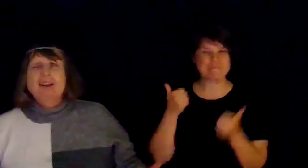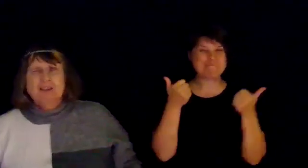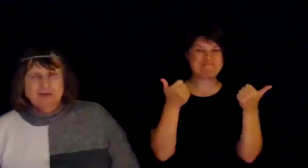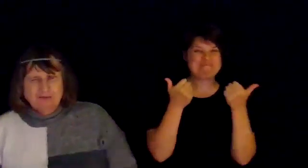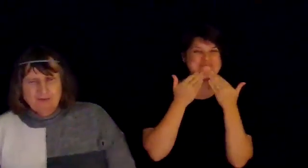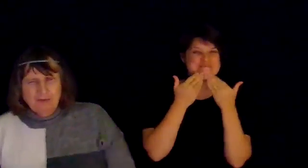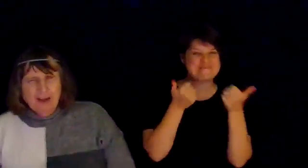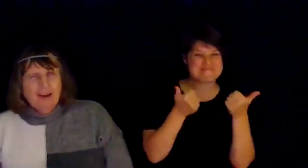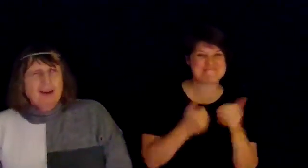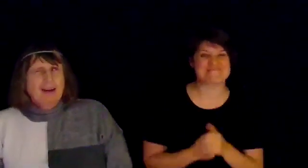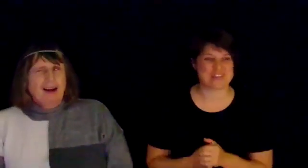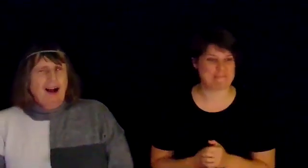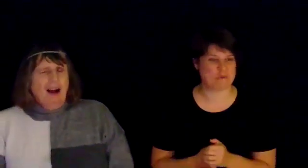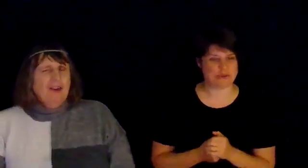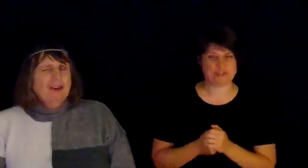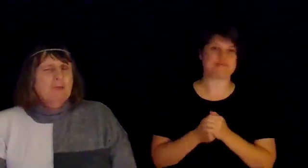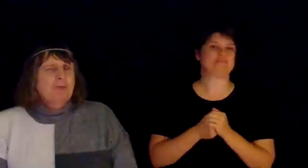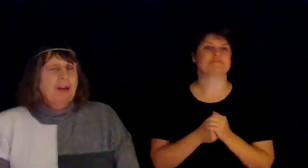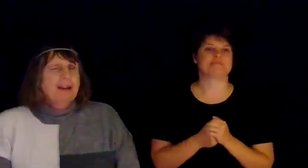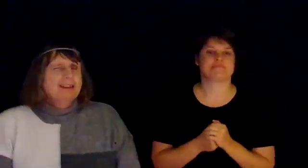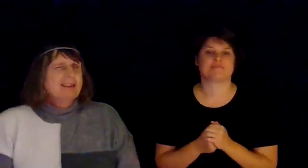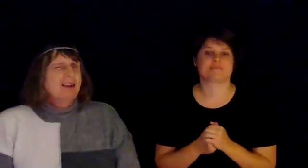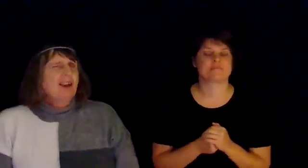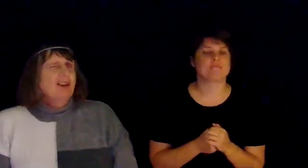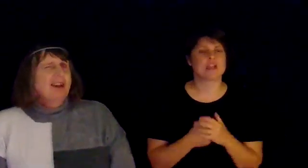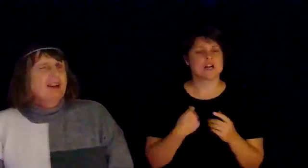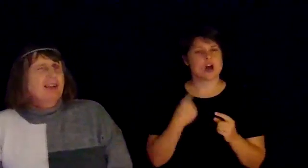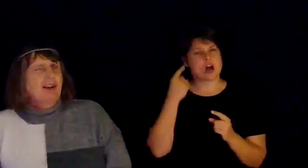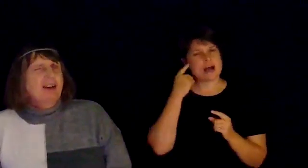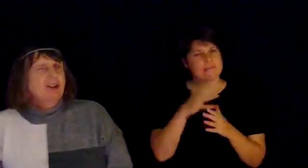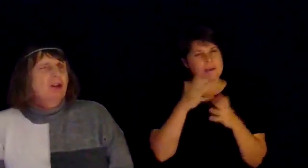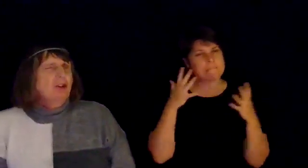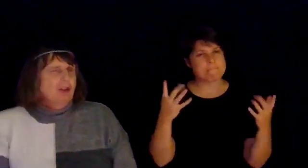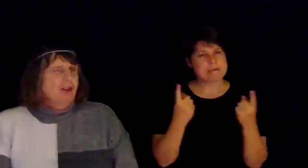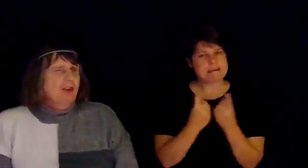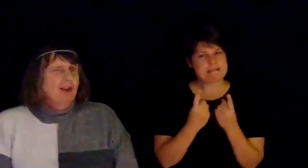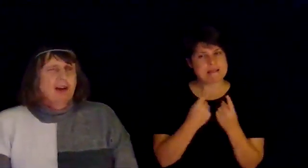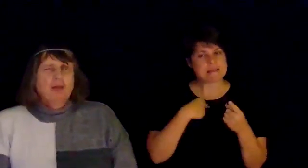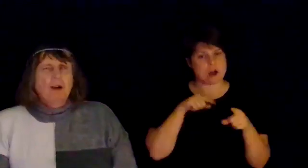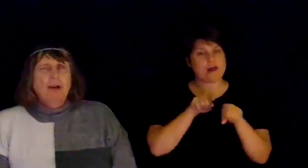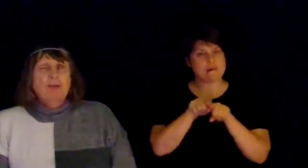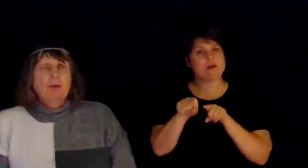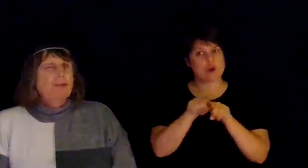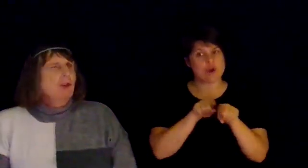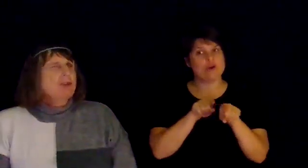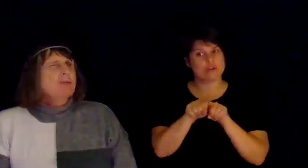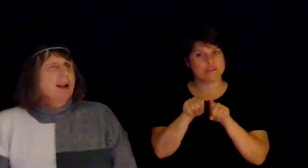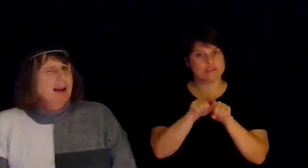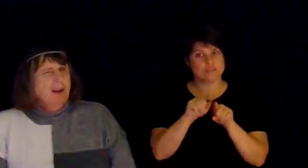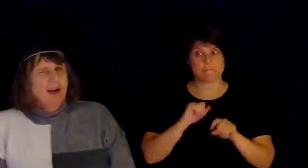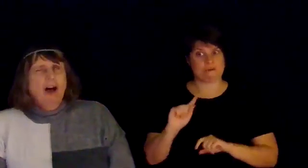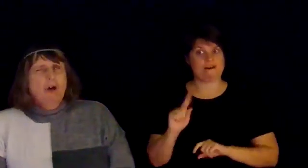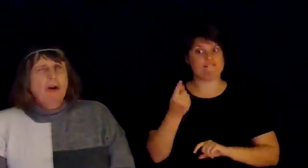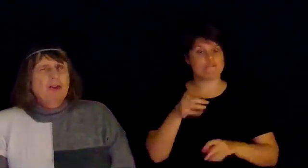Okay, thank you. Yeah, I think the biggest thing that I learnt when I went for my